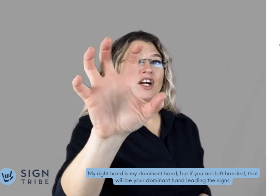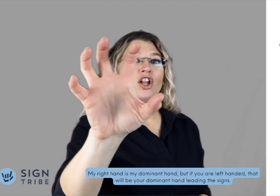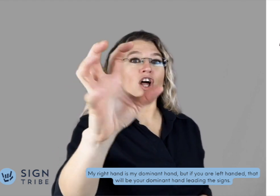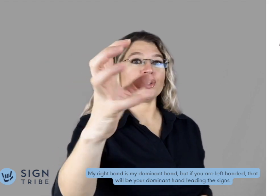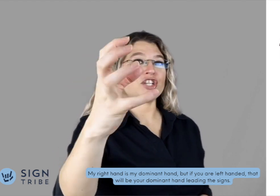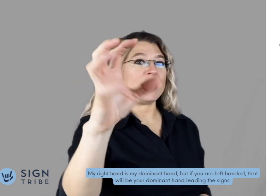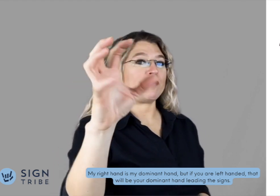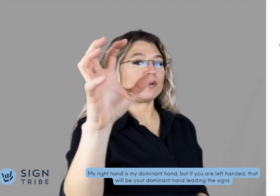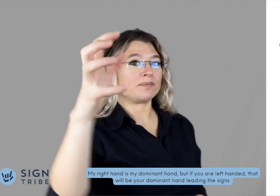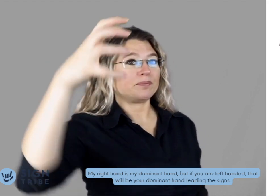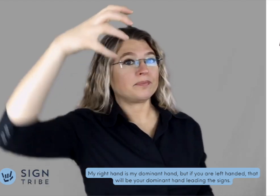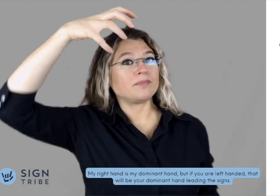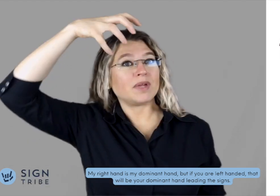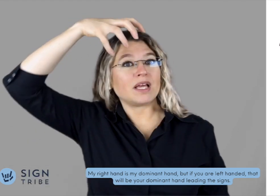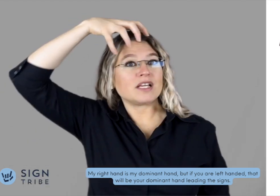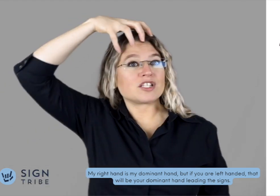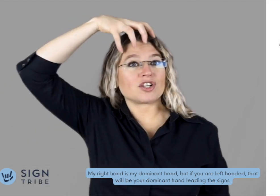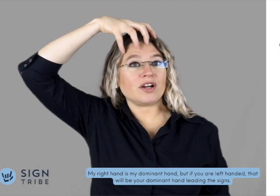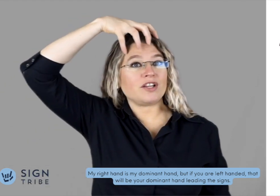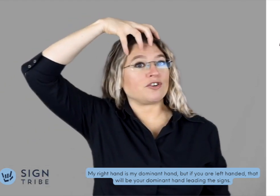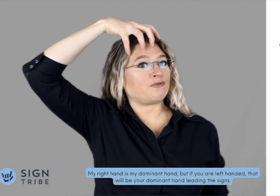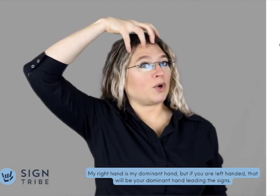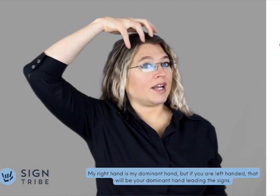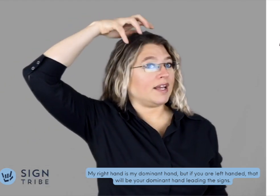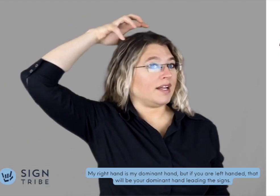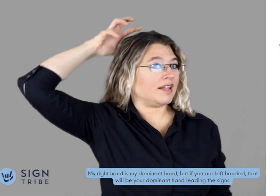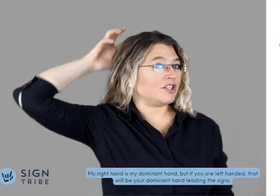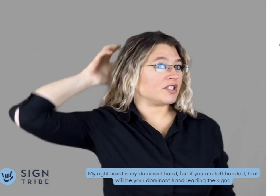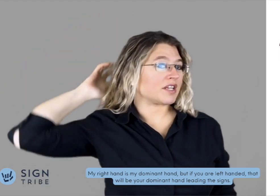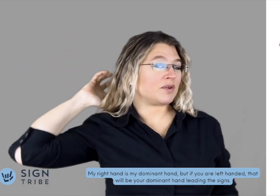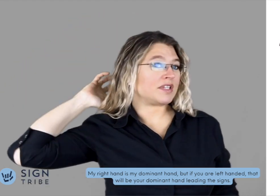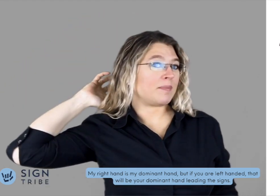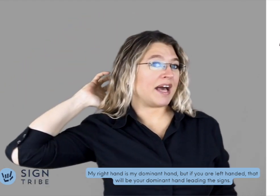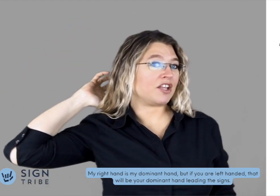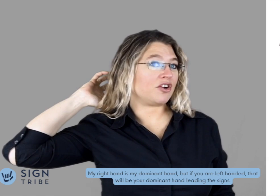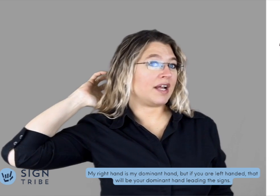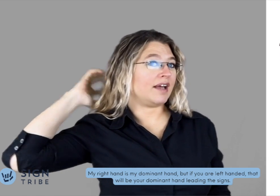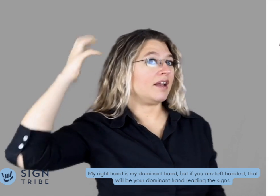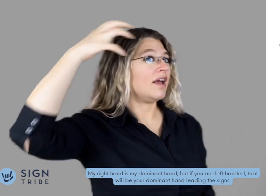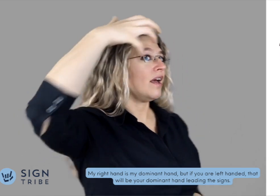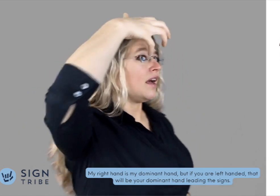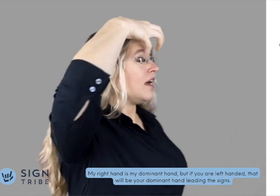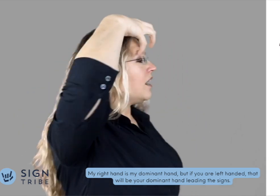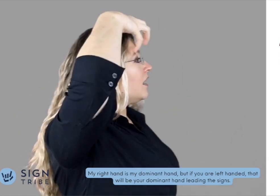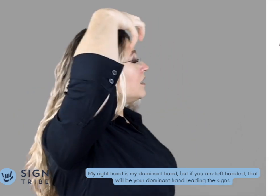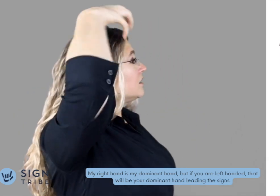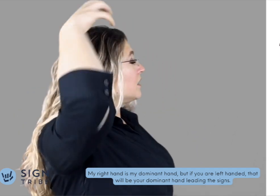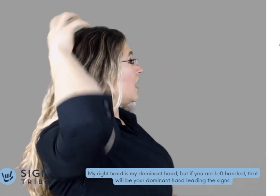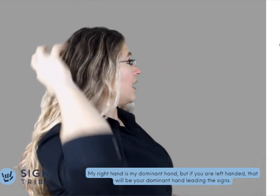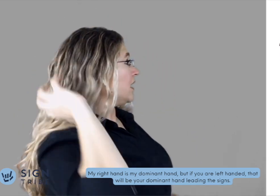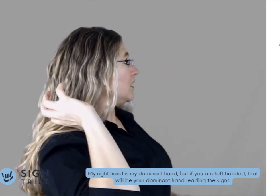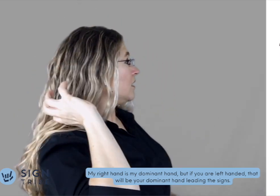claw shape. Start at your forehead and then just go to the back of your head. Lion.